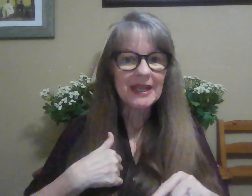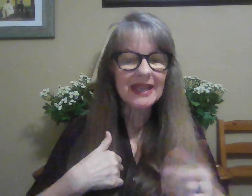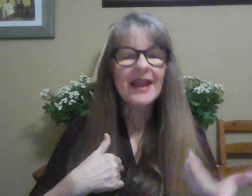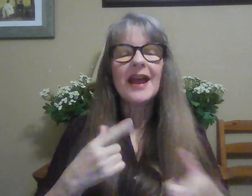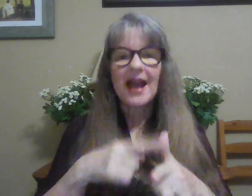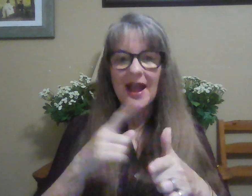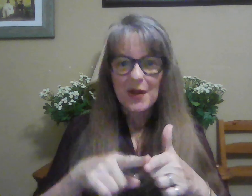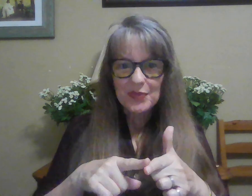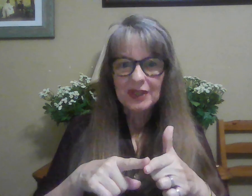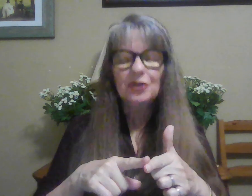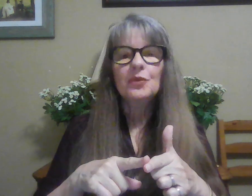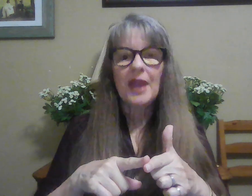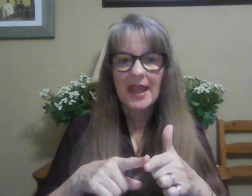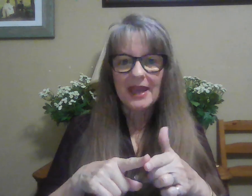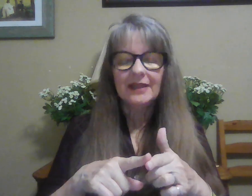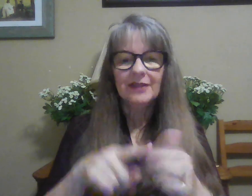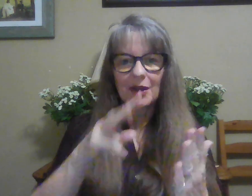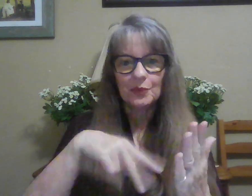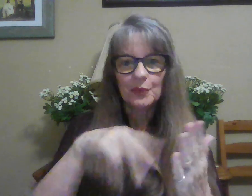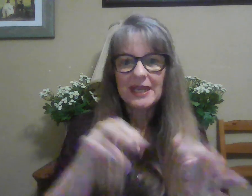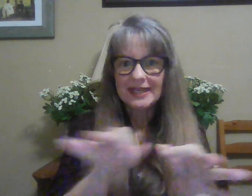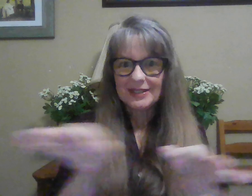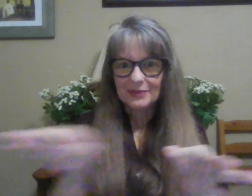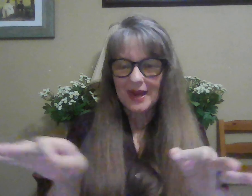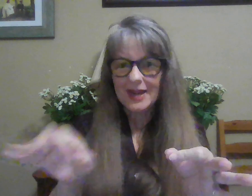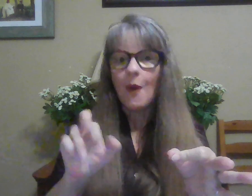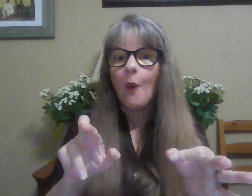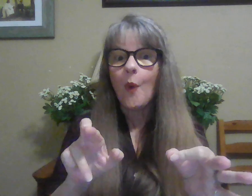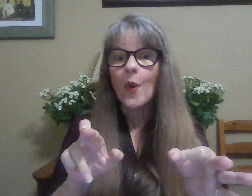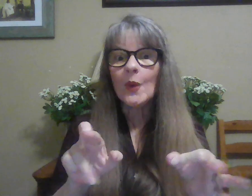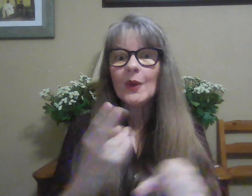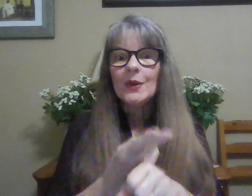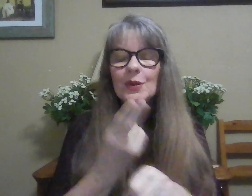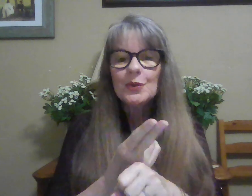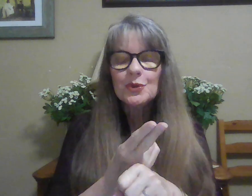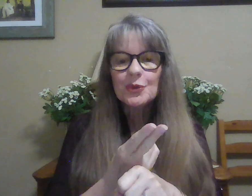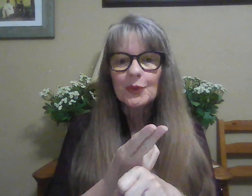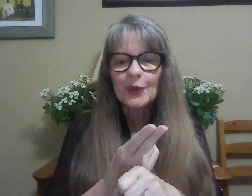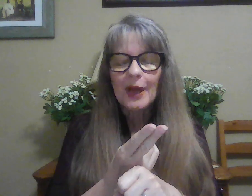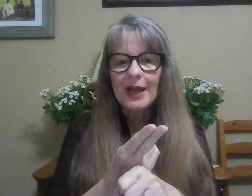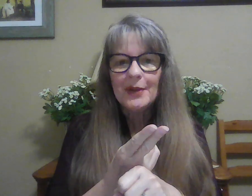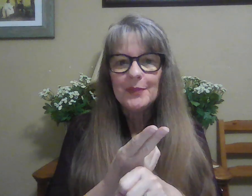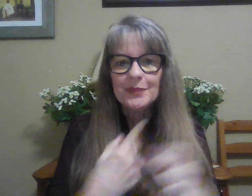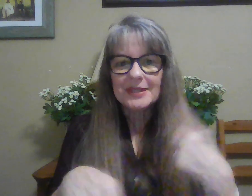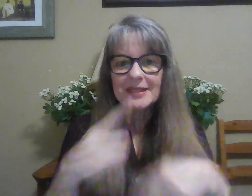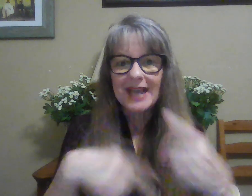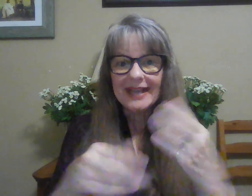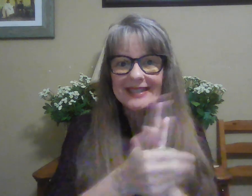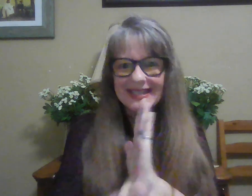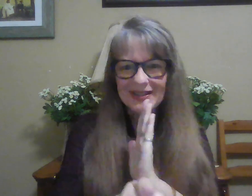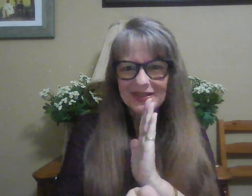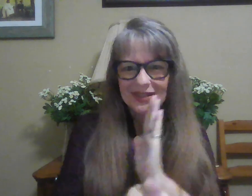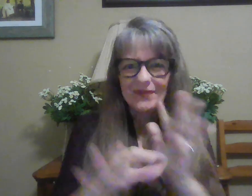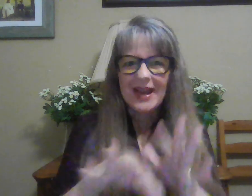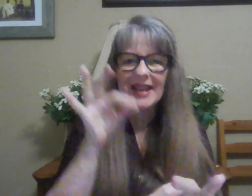me, then you can read it, right? Or use your sign skills to find out